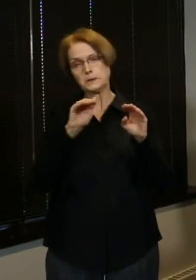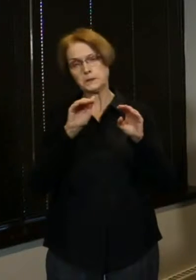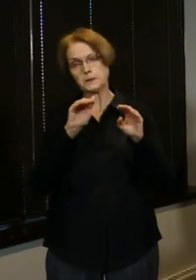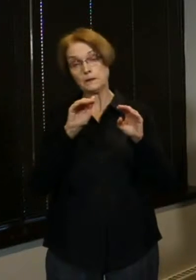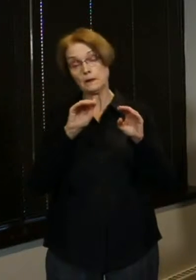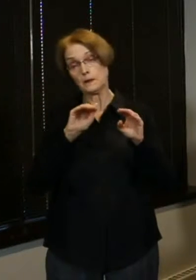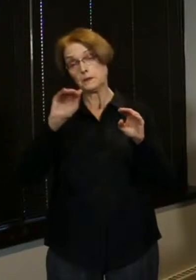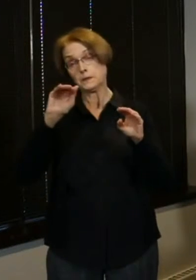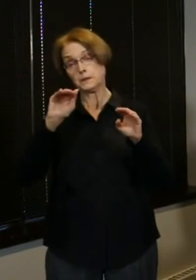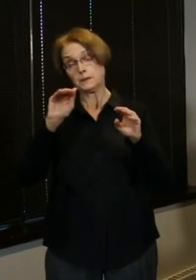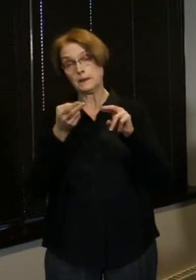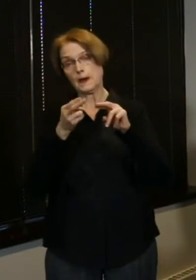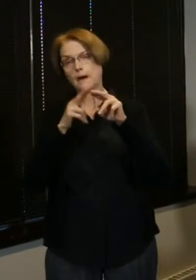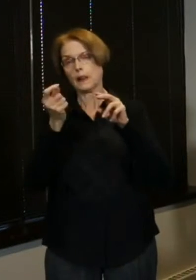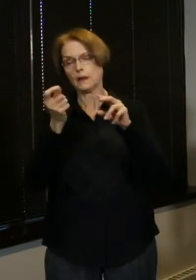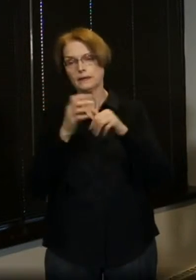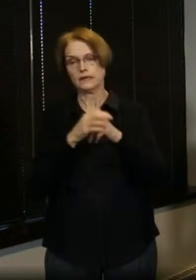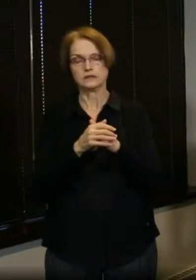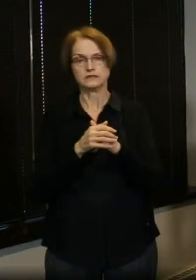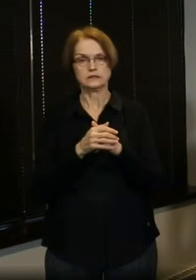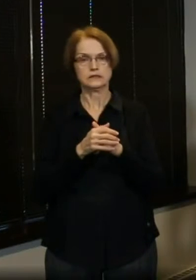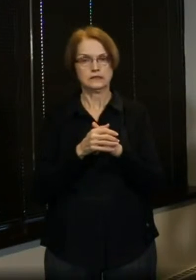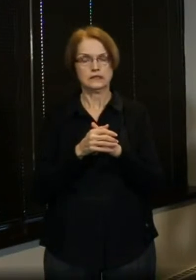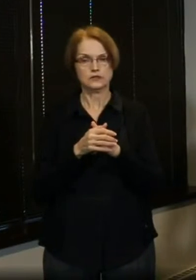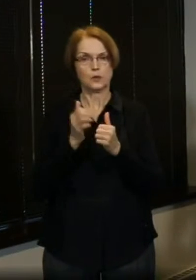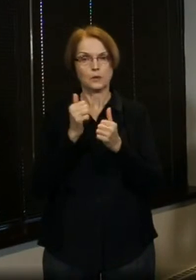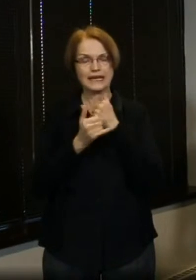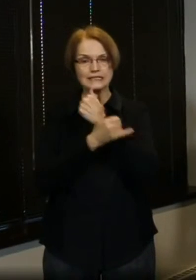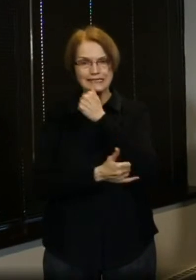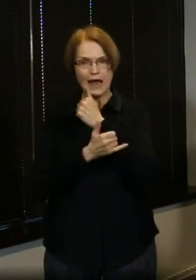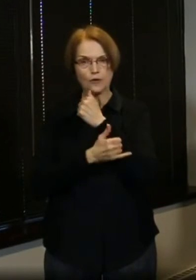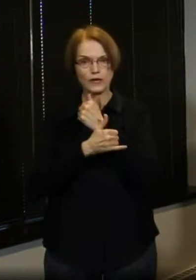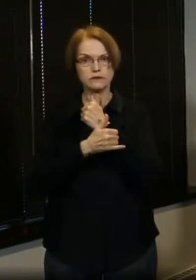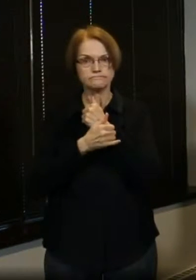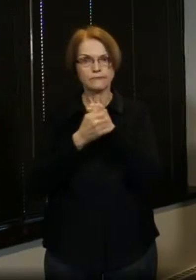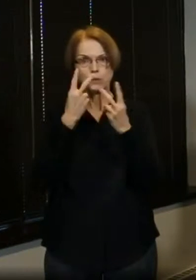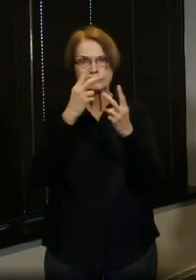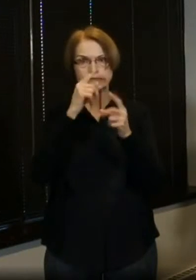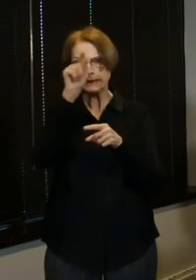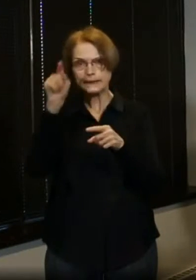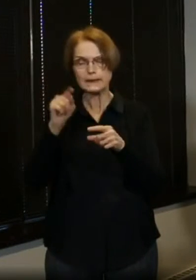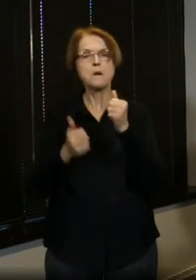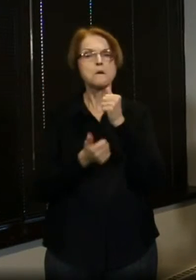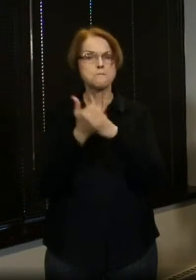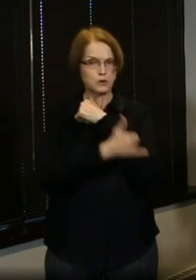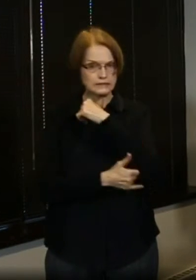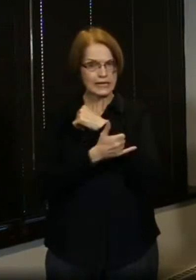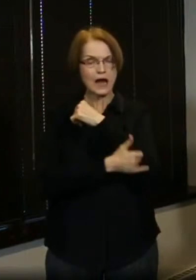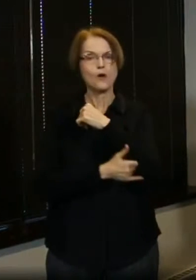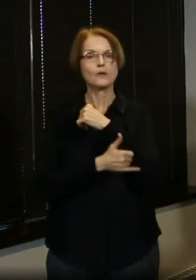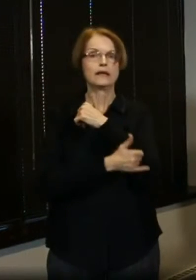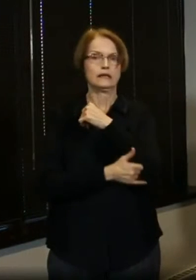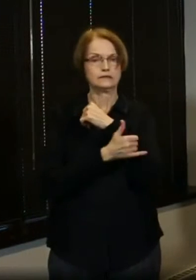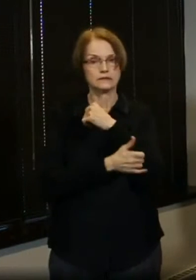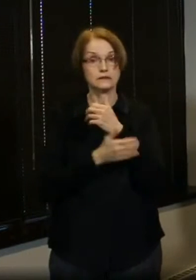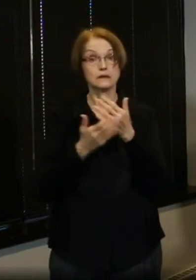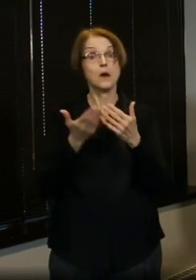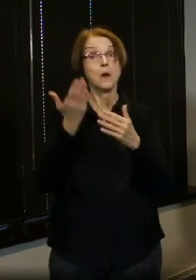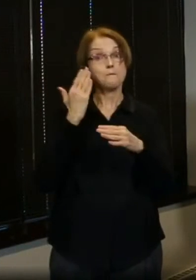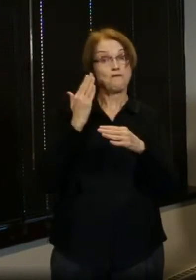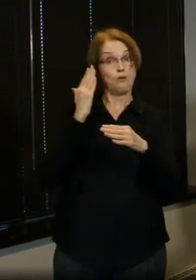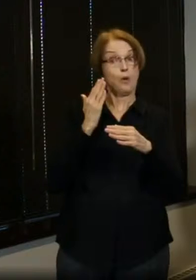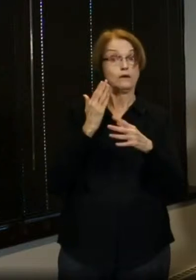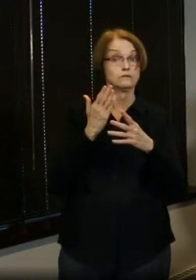bit, and that is shown here in this cases by county, where most of the counties now are starting to see sort of that rebound from